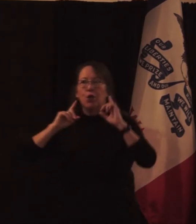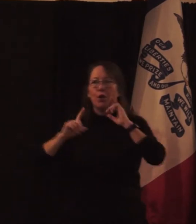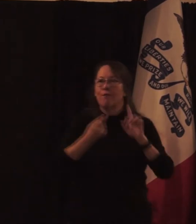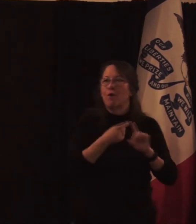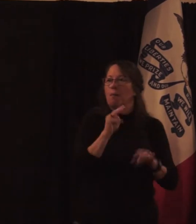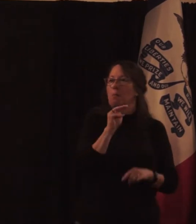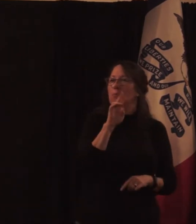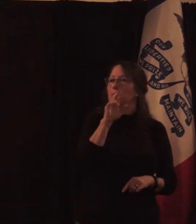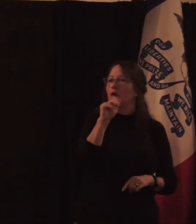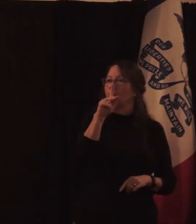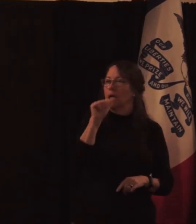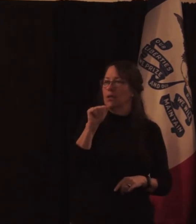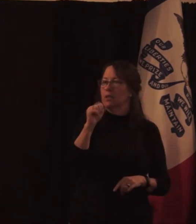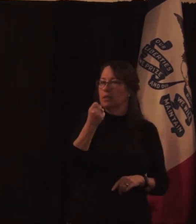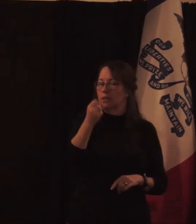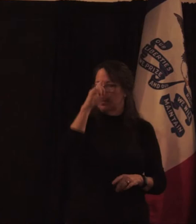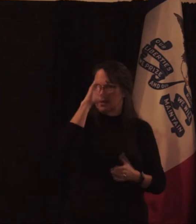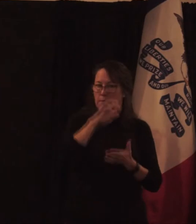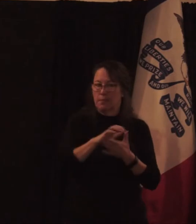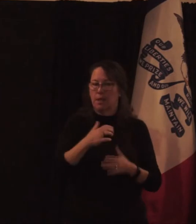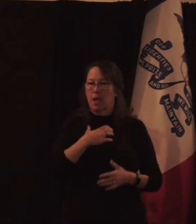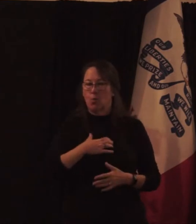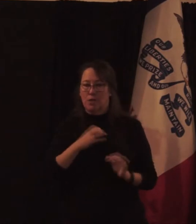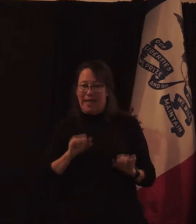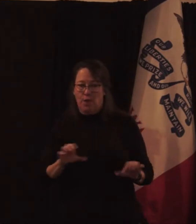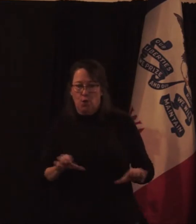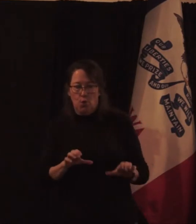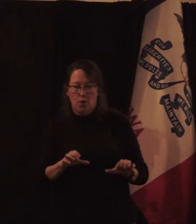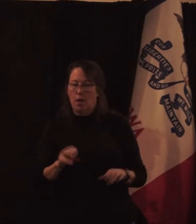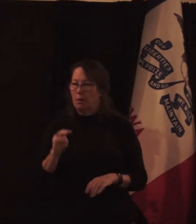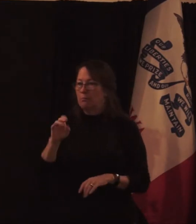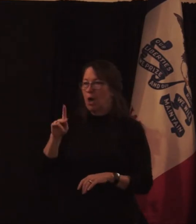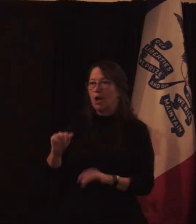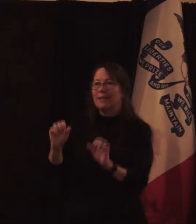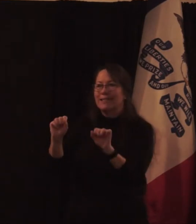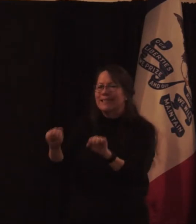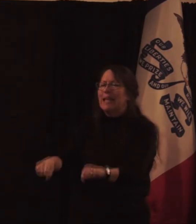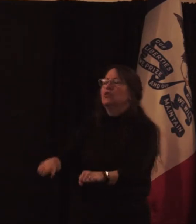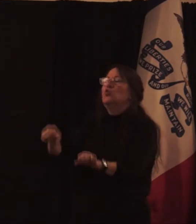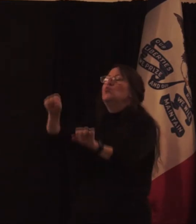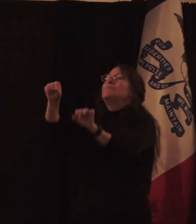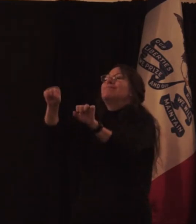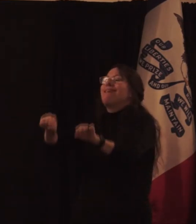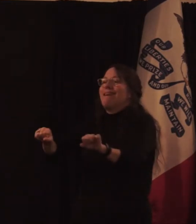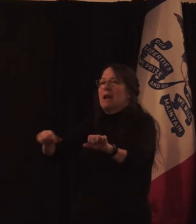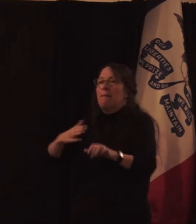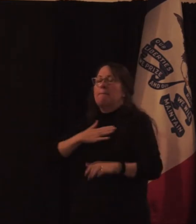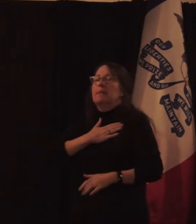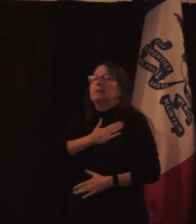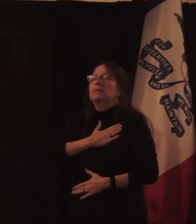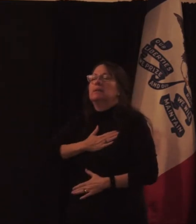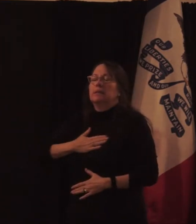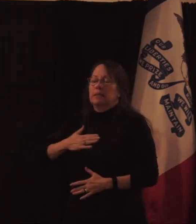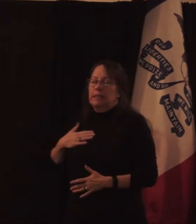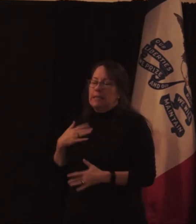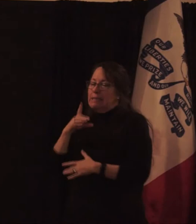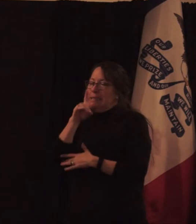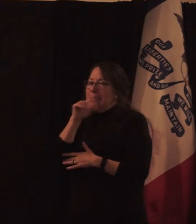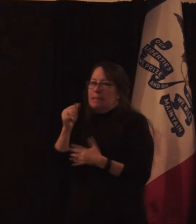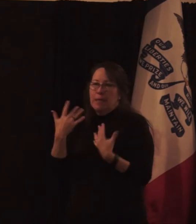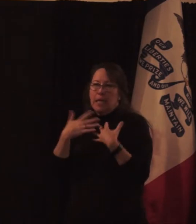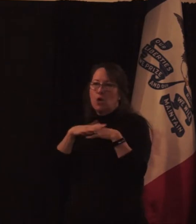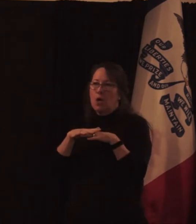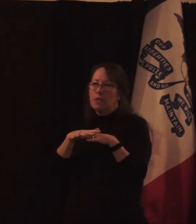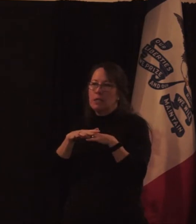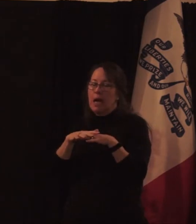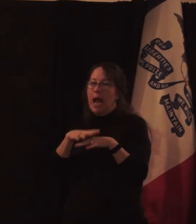husband. She said, well, I wish there was something I could do. And Marcus said, there is something you can do. Get the Disability